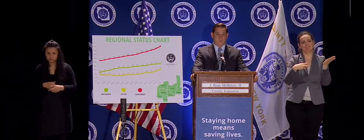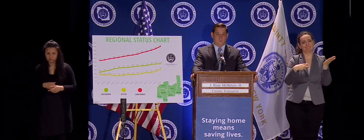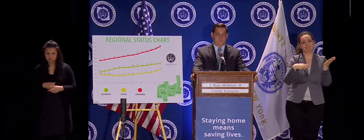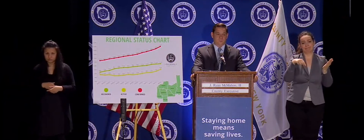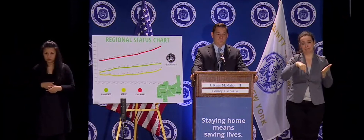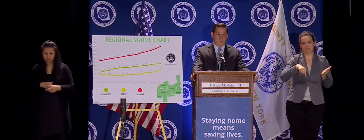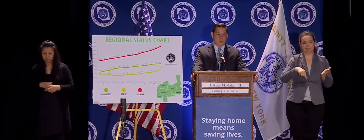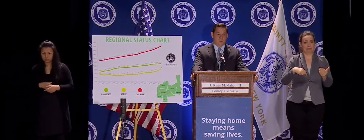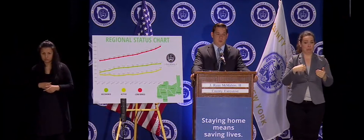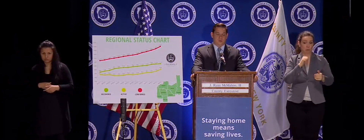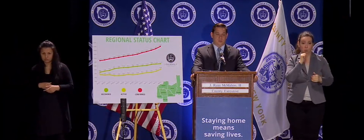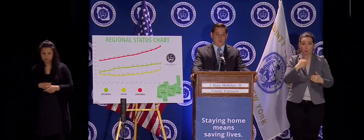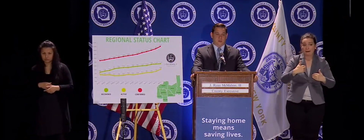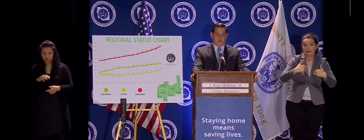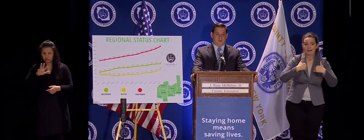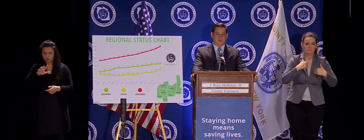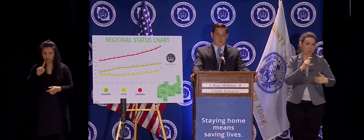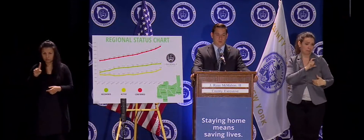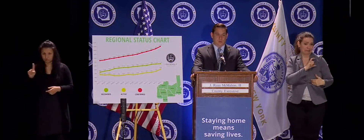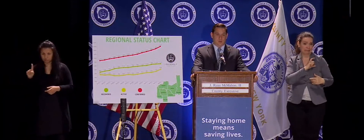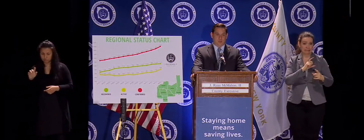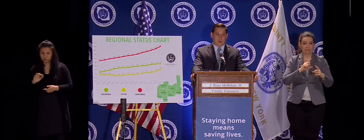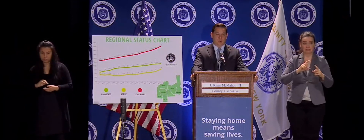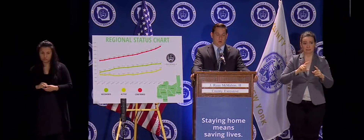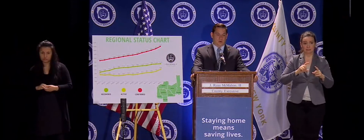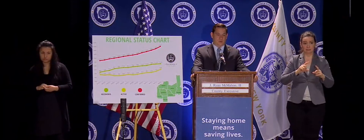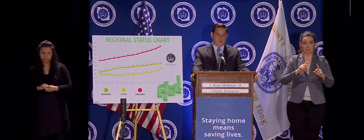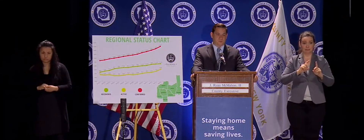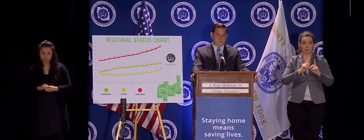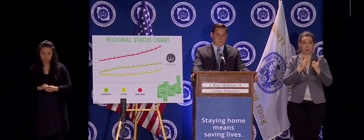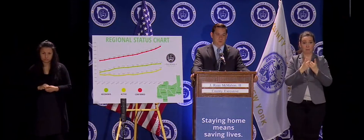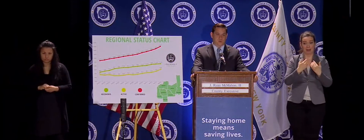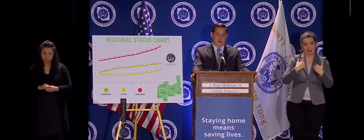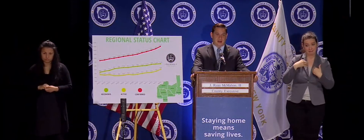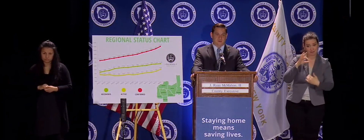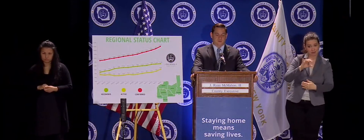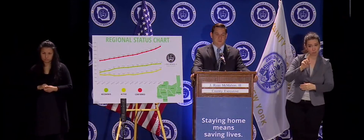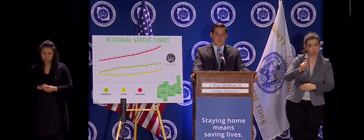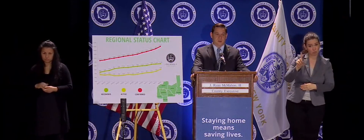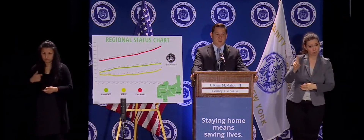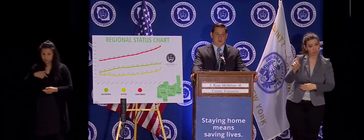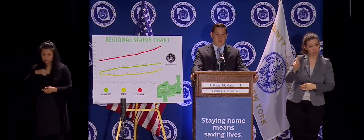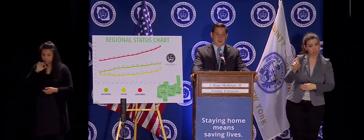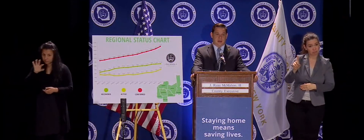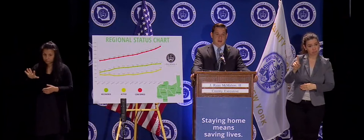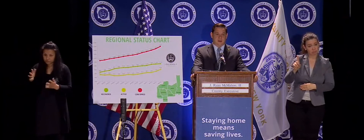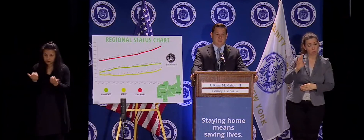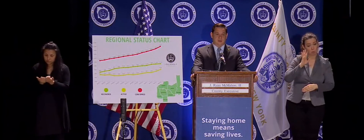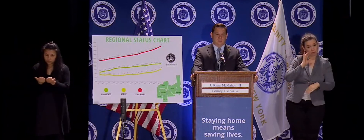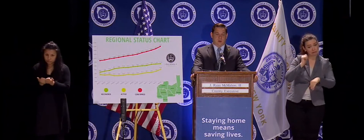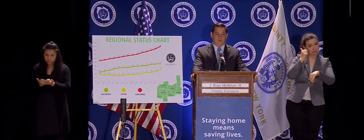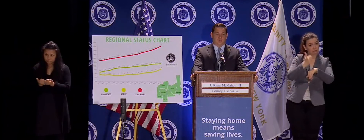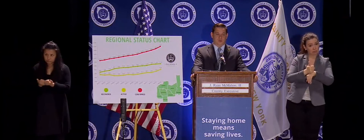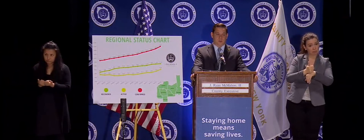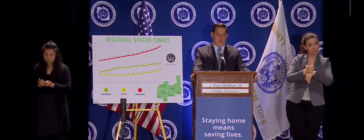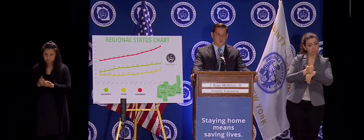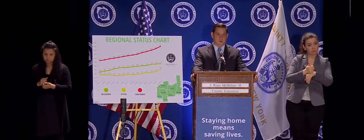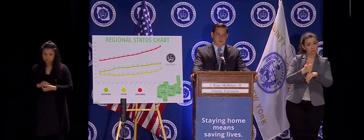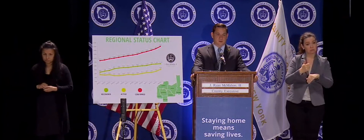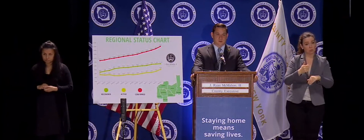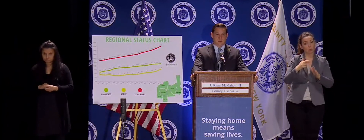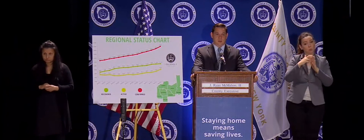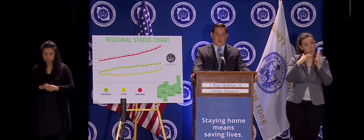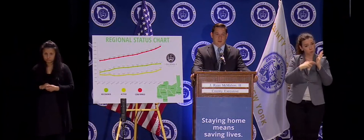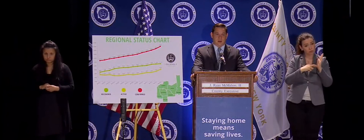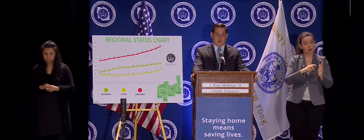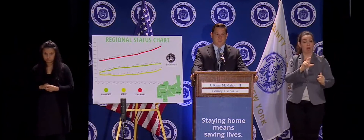911. We have the ability to put in orders, which we have, and then your law enforcement